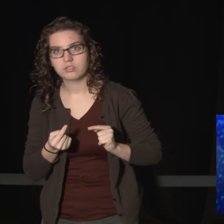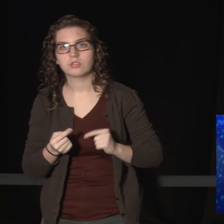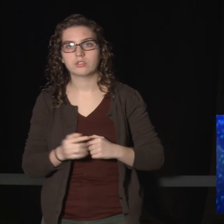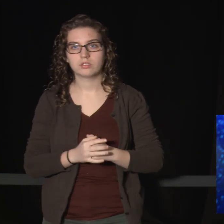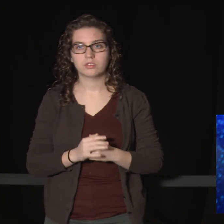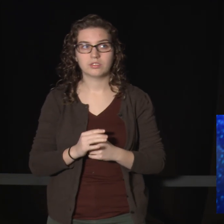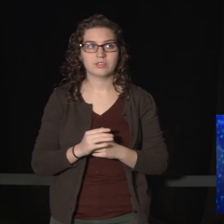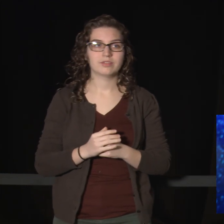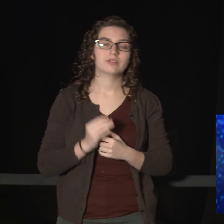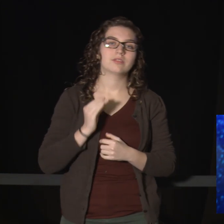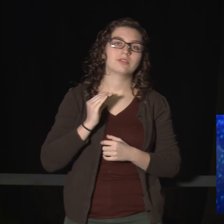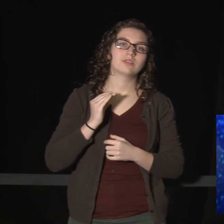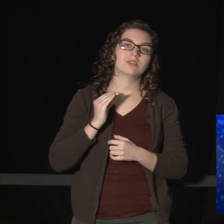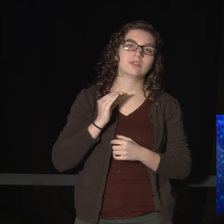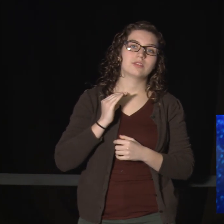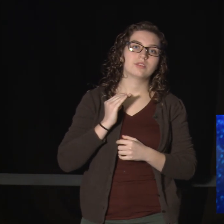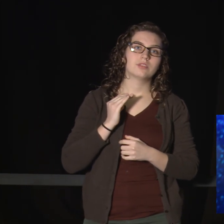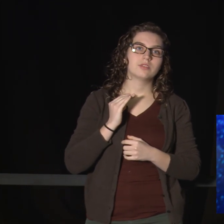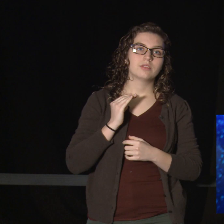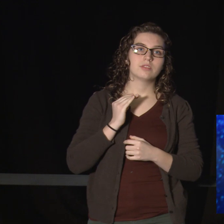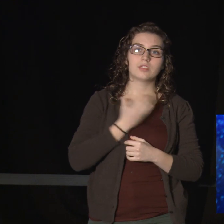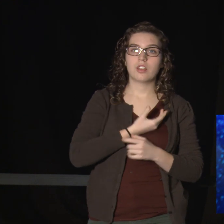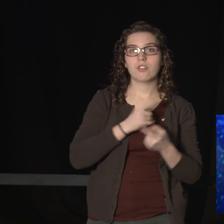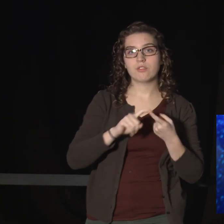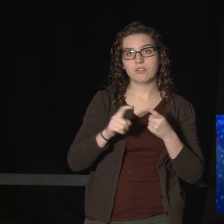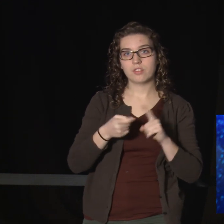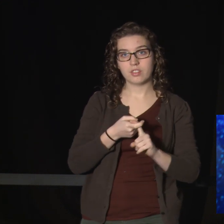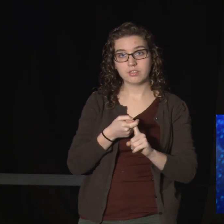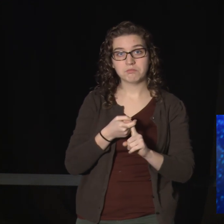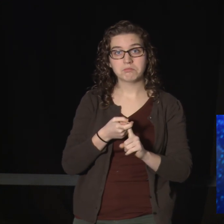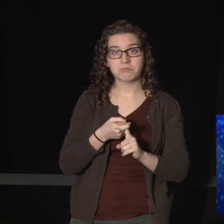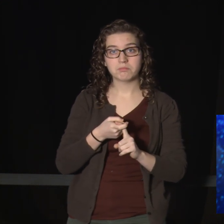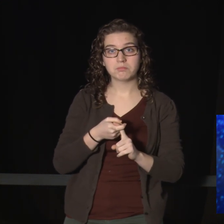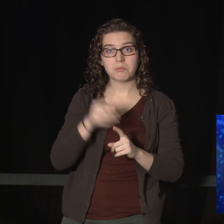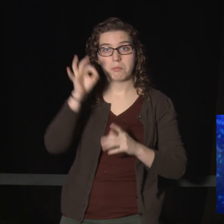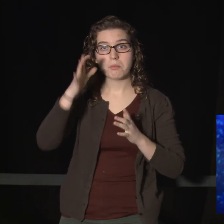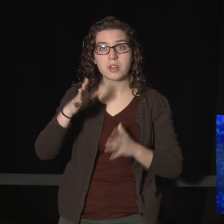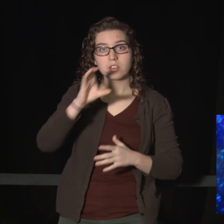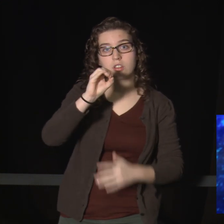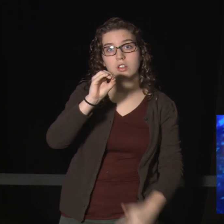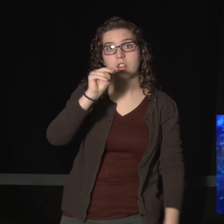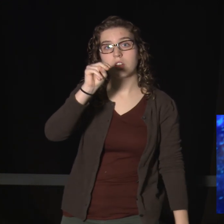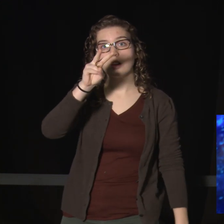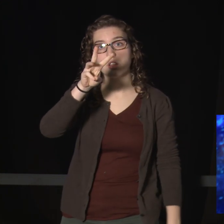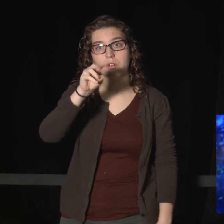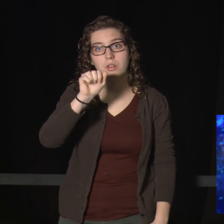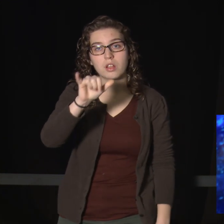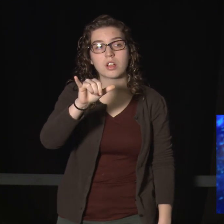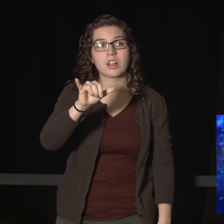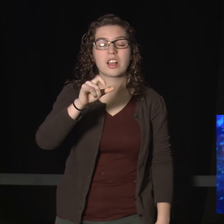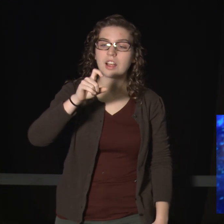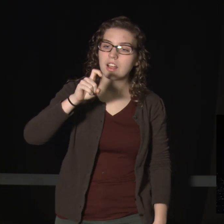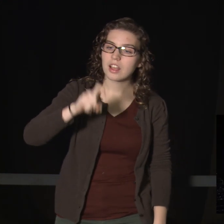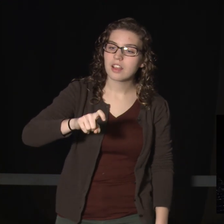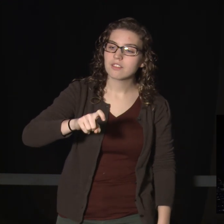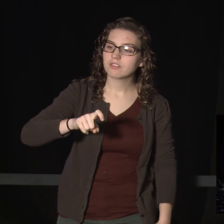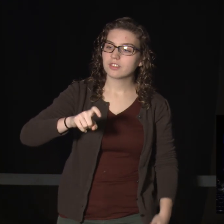Our friend, Pastor Conway, has told us, to go to the end, we've got to go to the end of